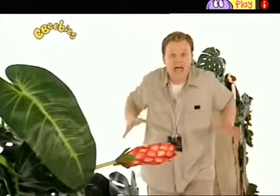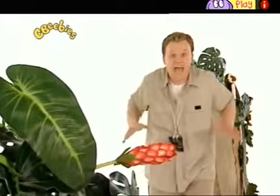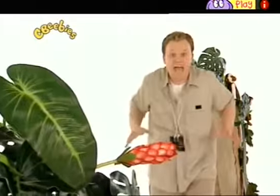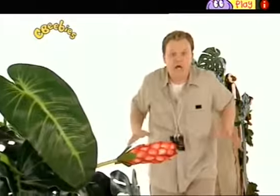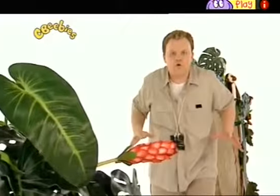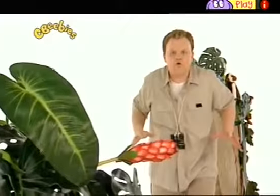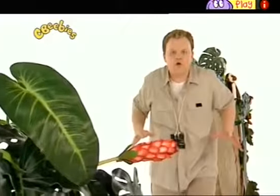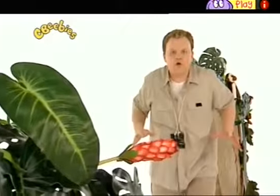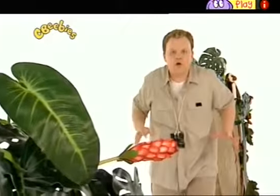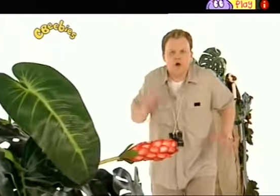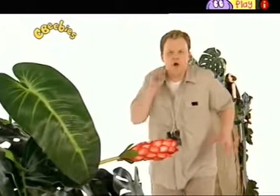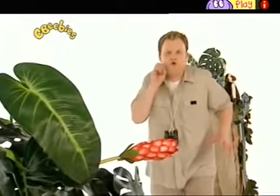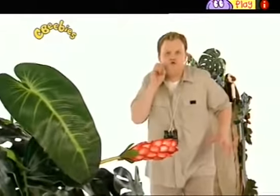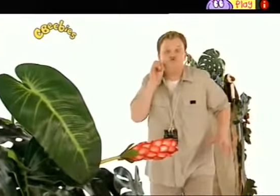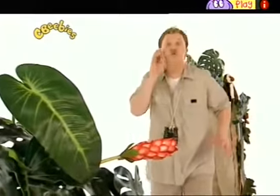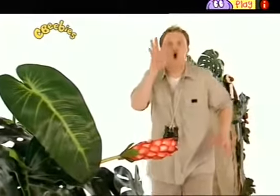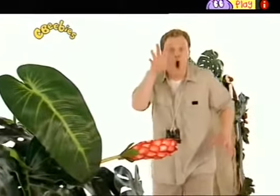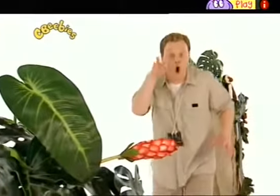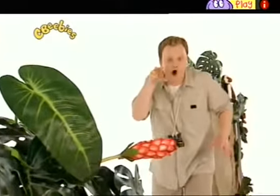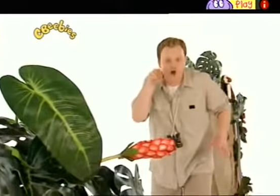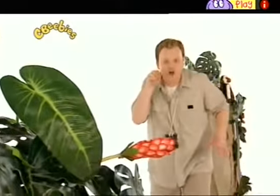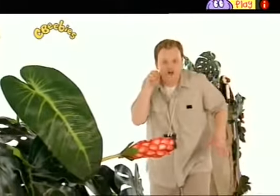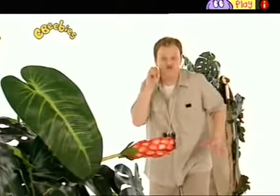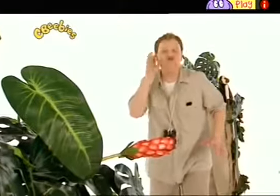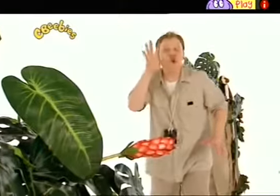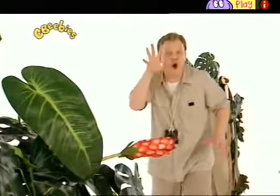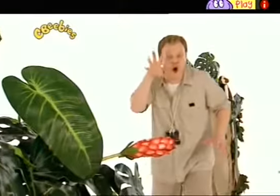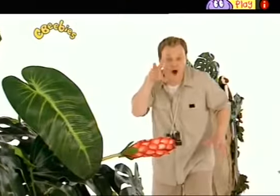It goes, roar, roar.